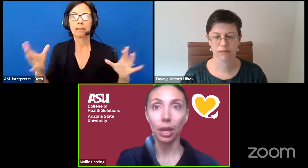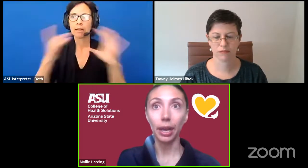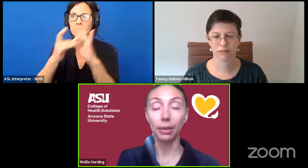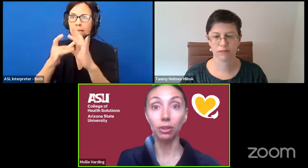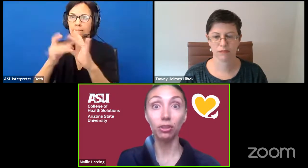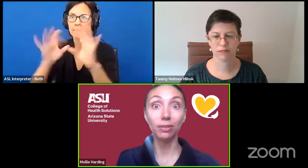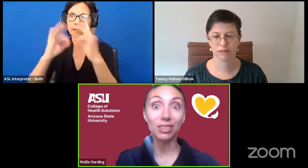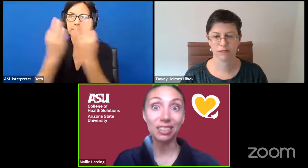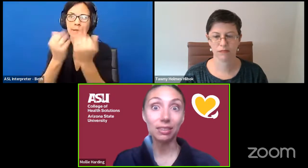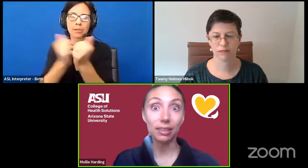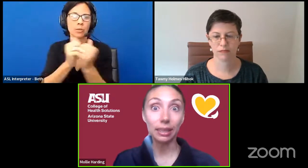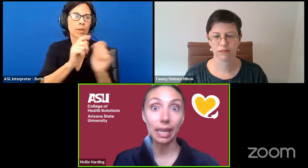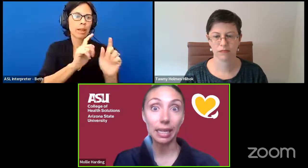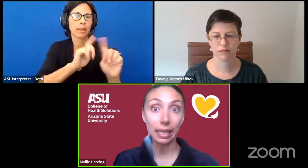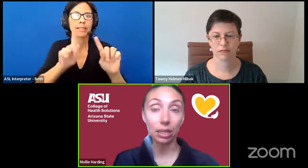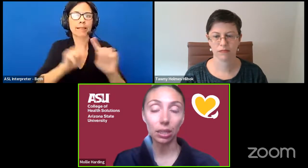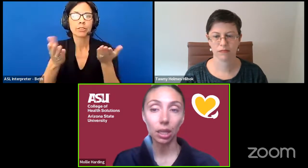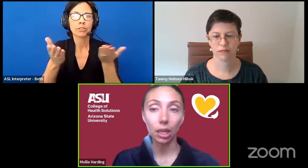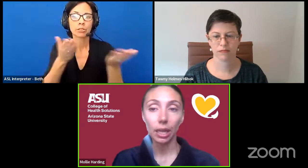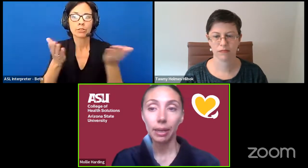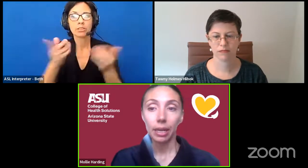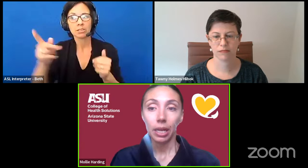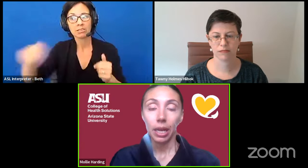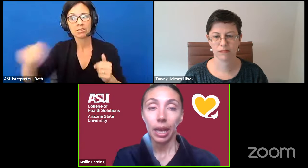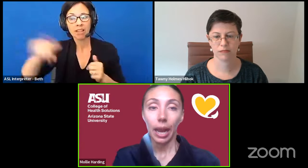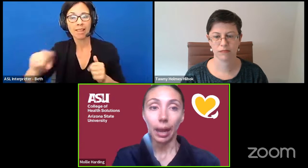with the services that they need.